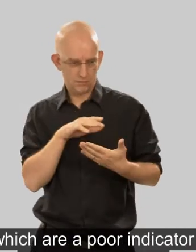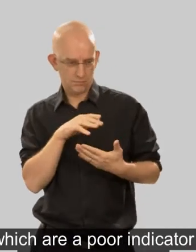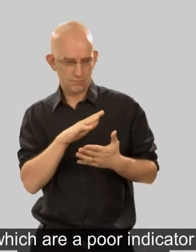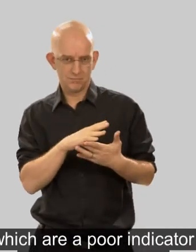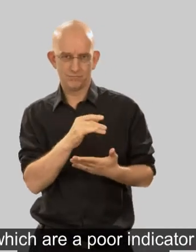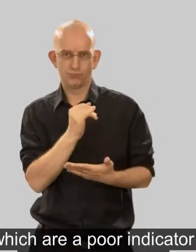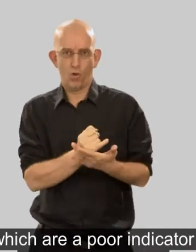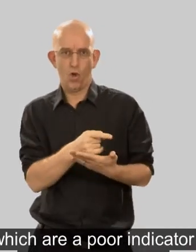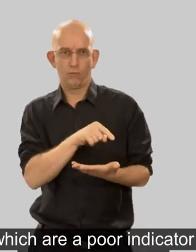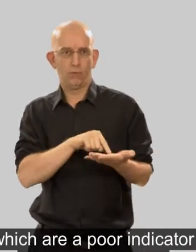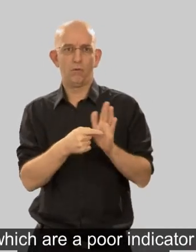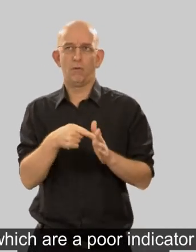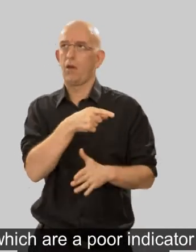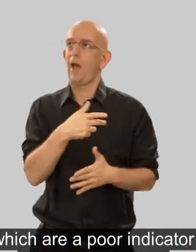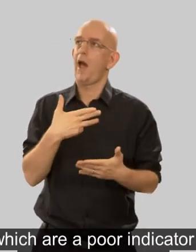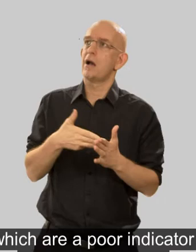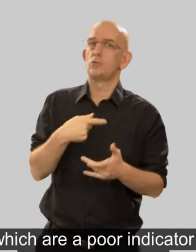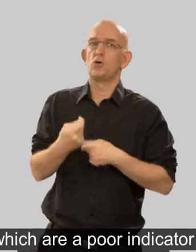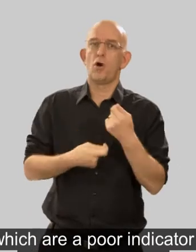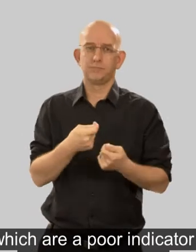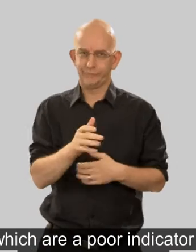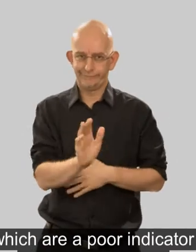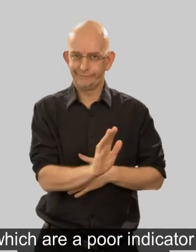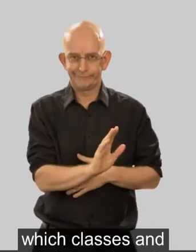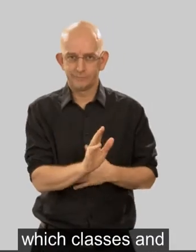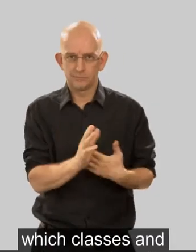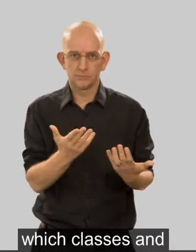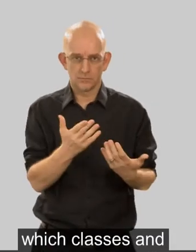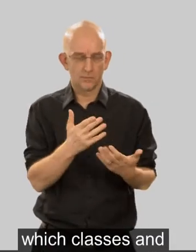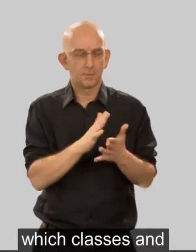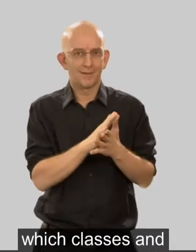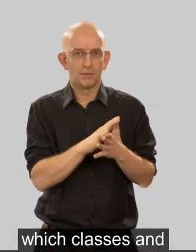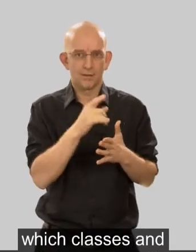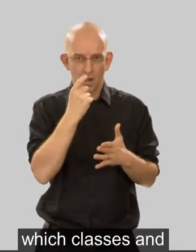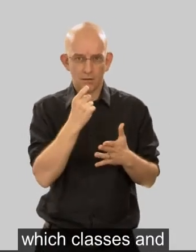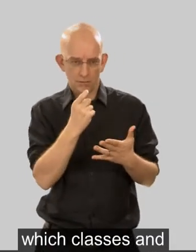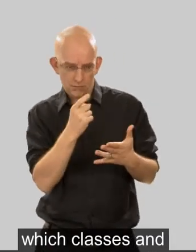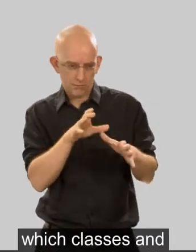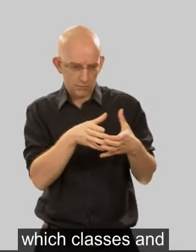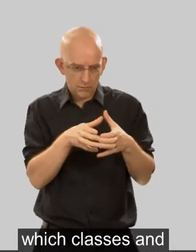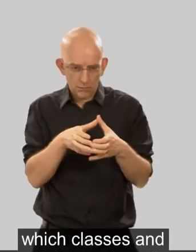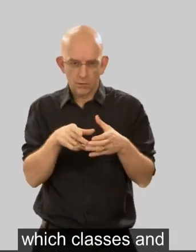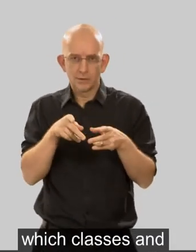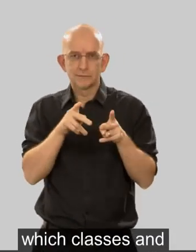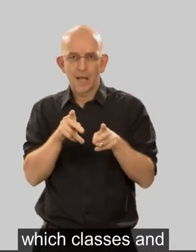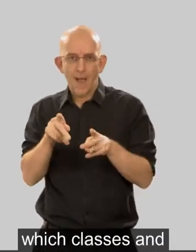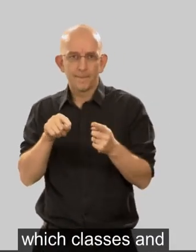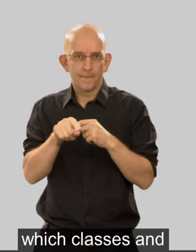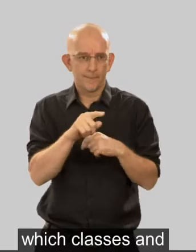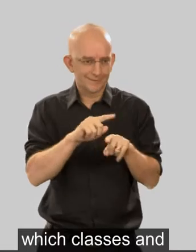which are a poor indicator of extra costs, and Which classes and